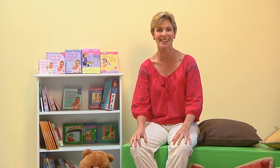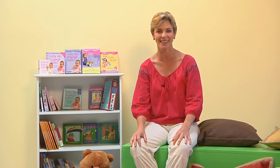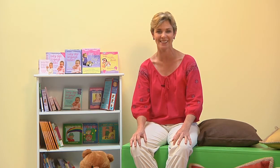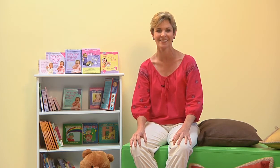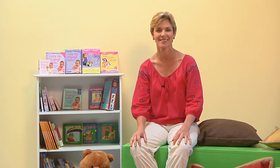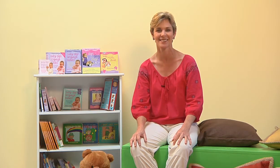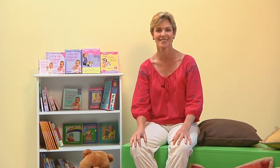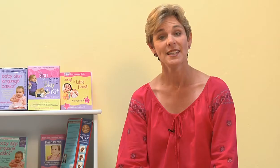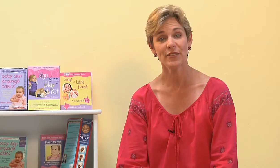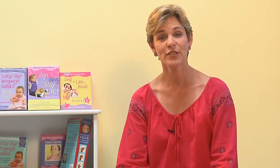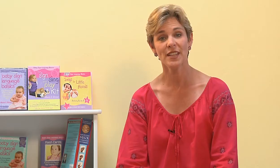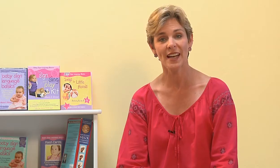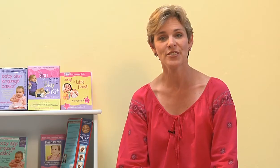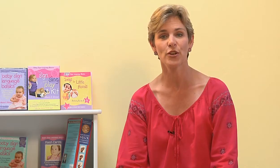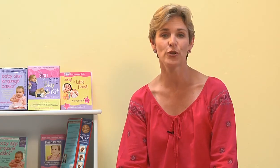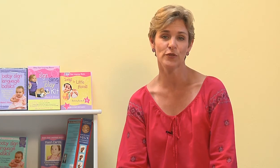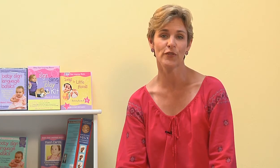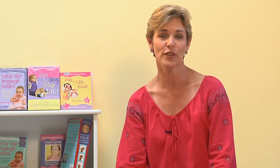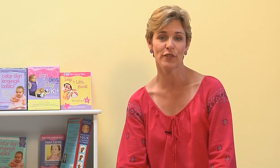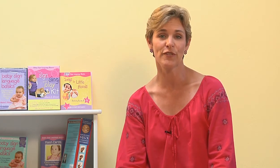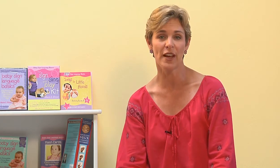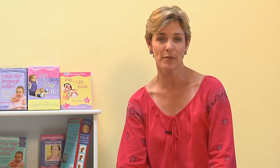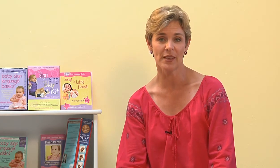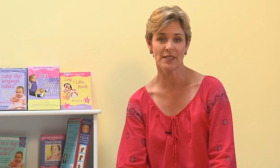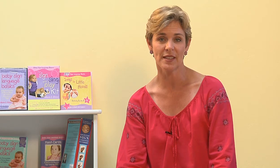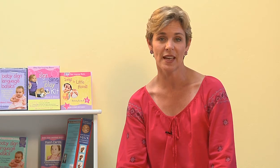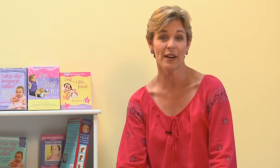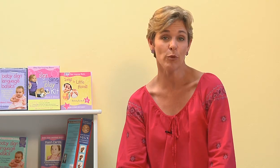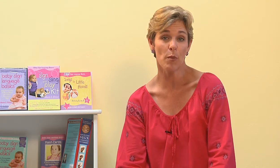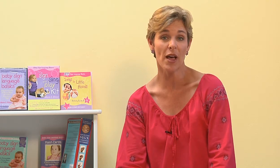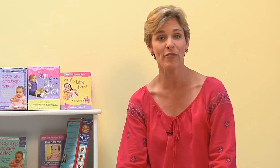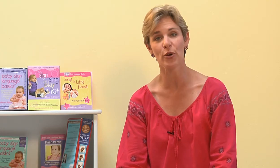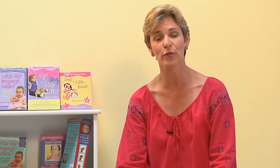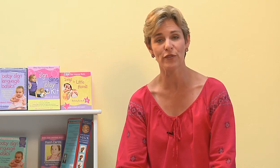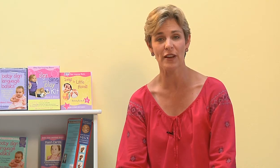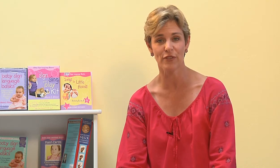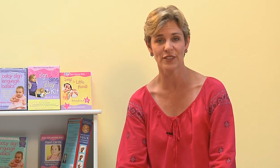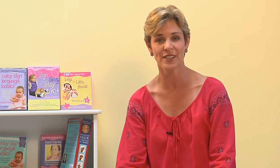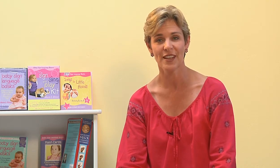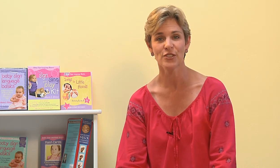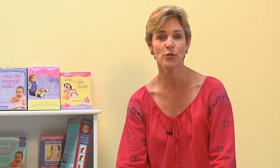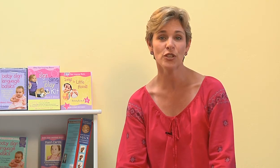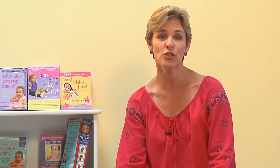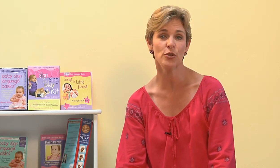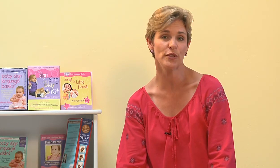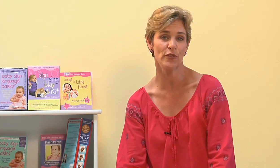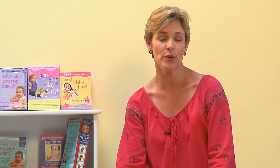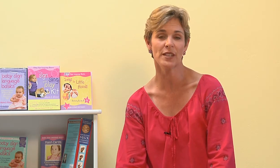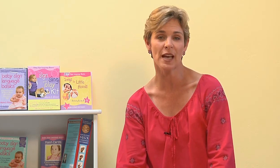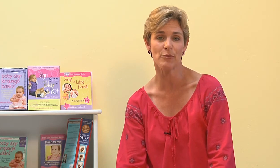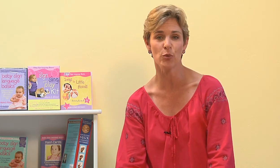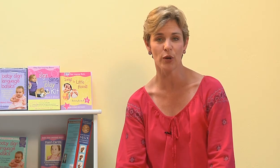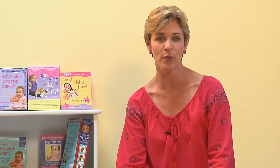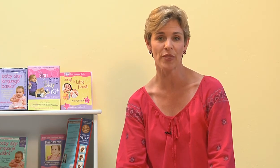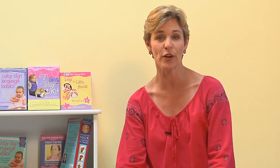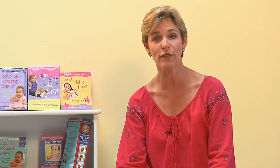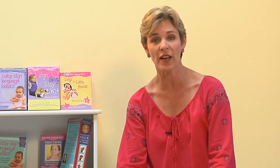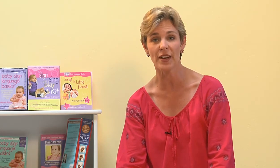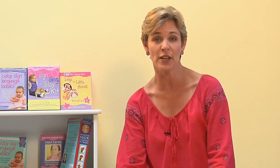personality. Different signs are useful for different families, and everyone will have their own favorites, so just choose a few at a time to work with that are fun and